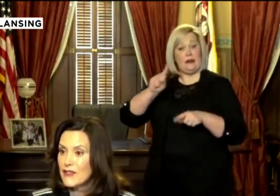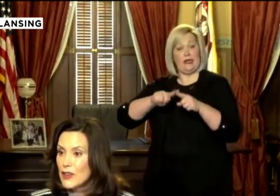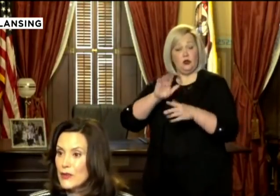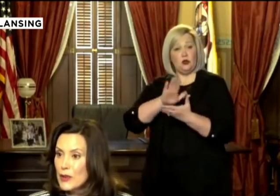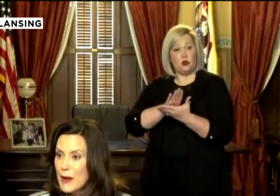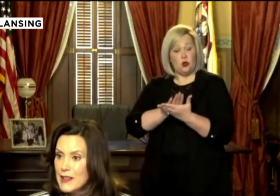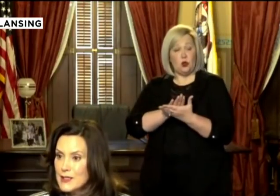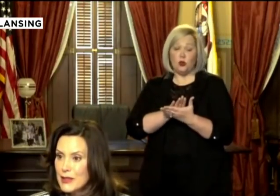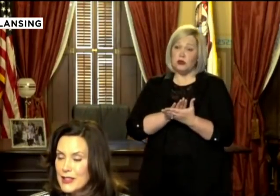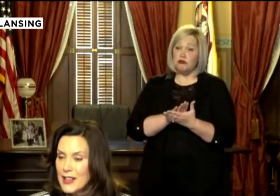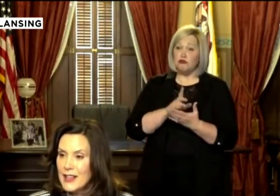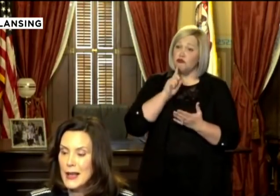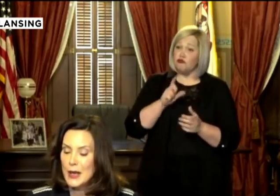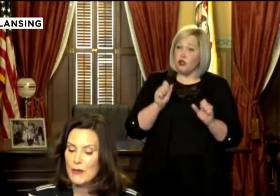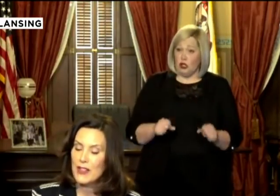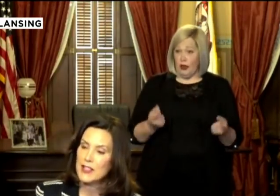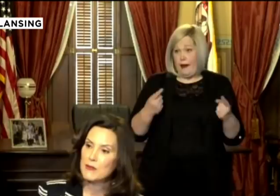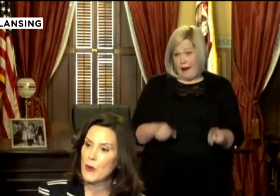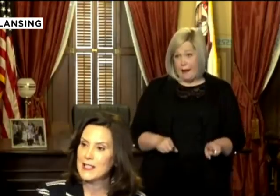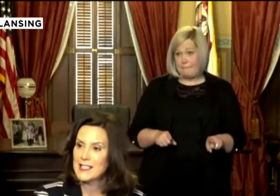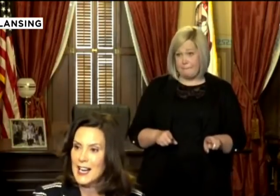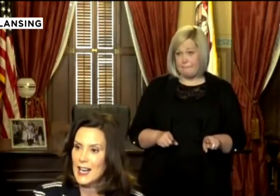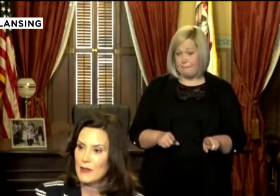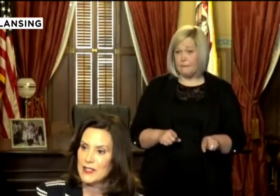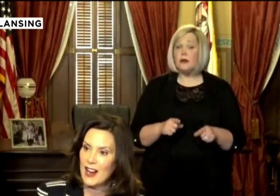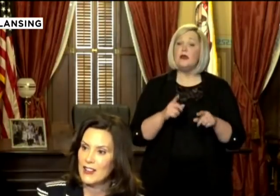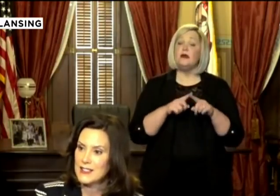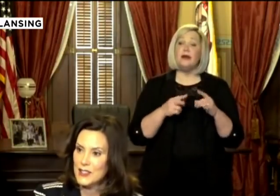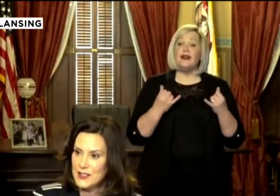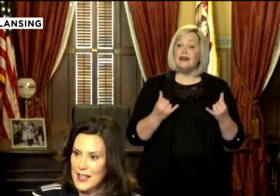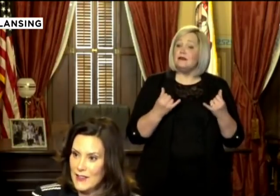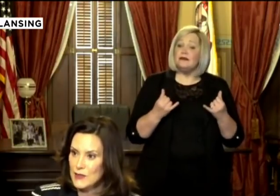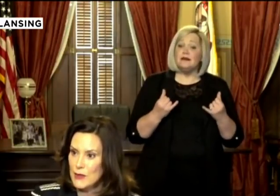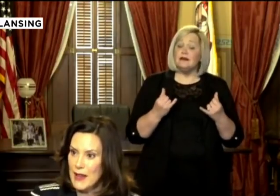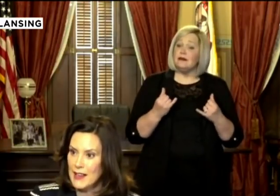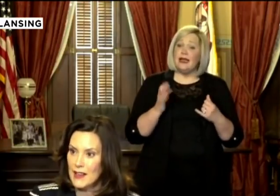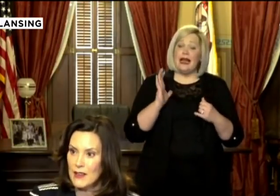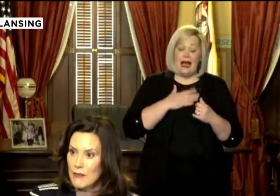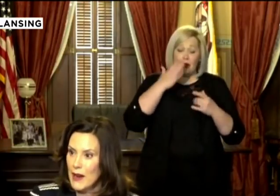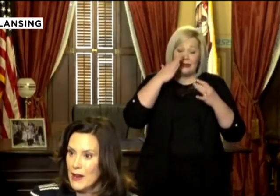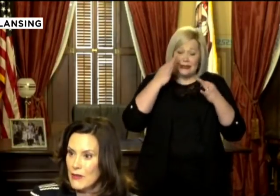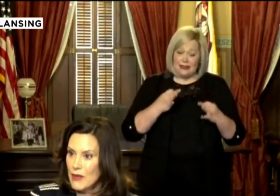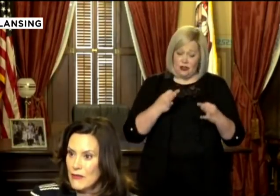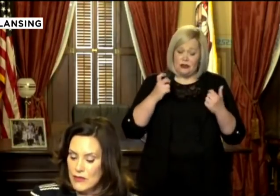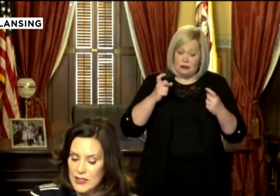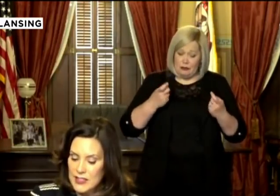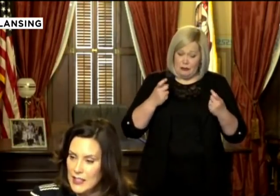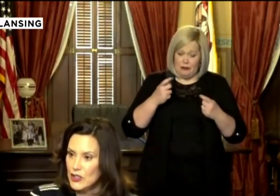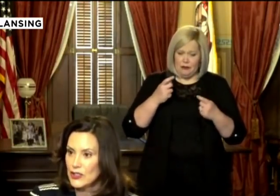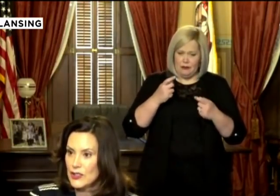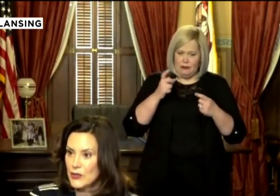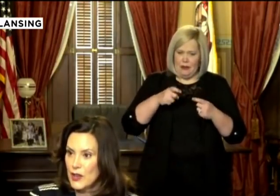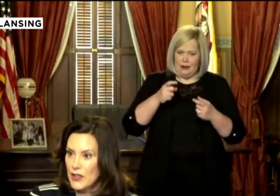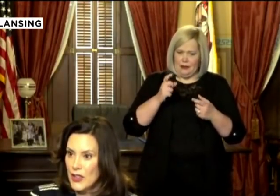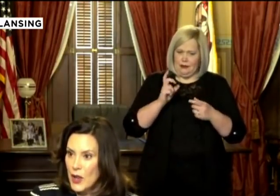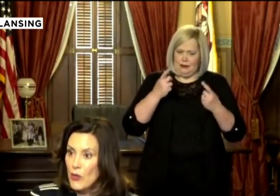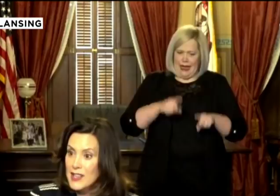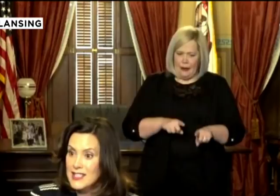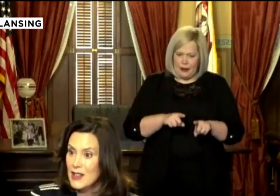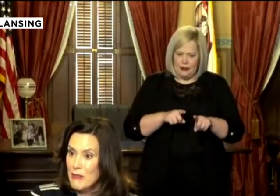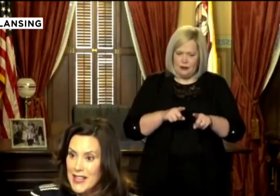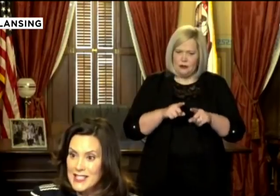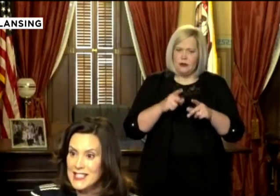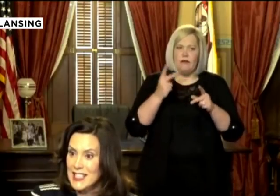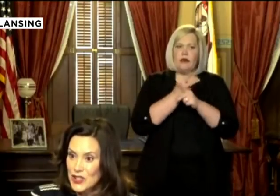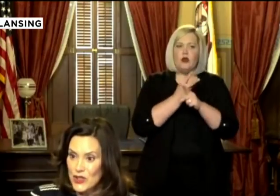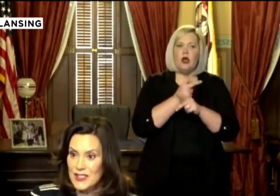that's a very real possibility. But at this point in time, our decisions have to be made centered with